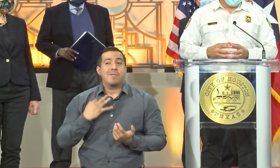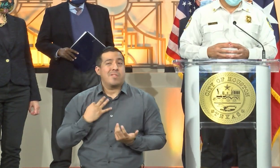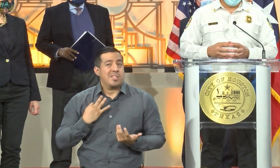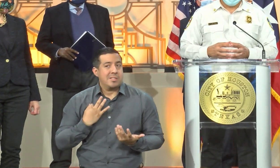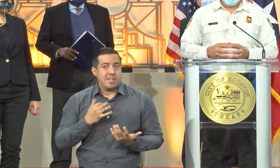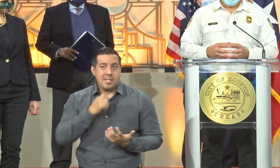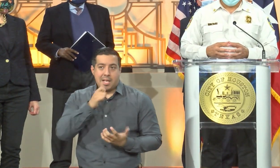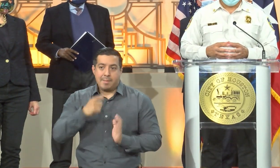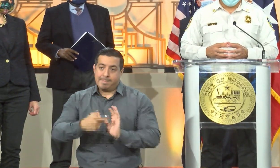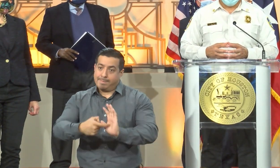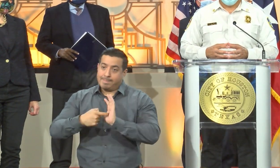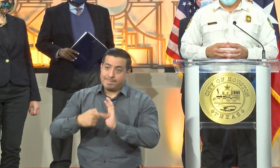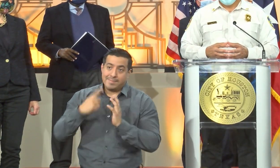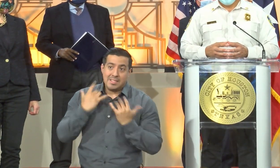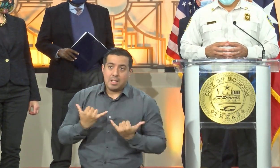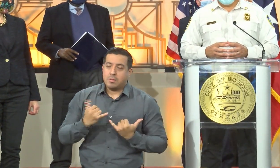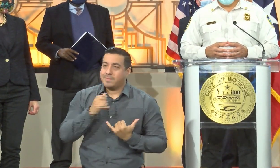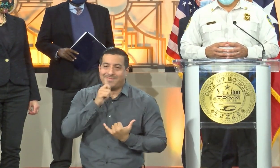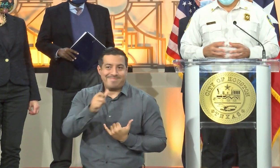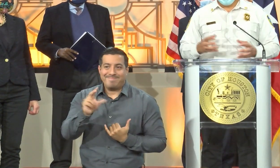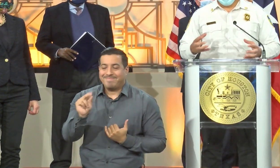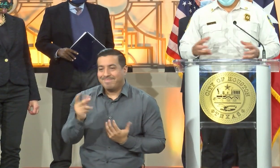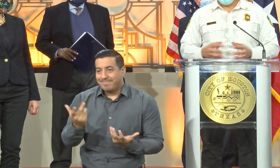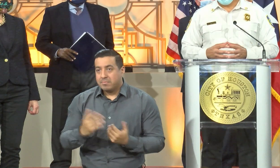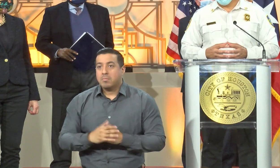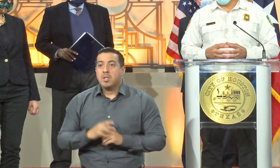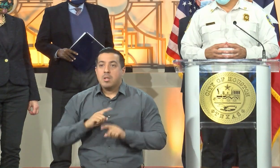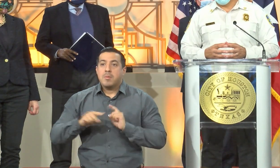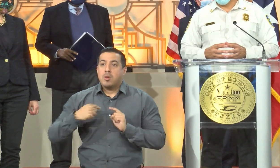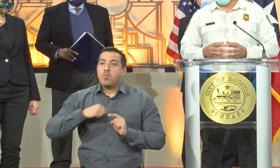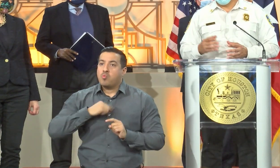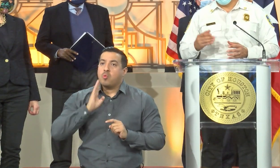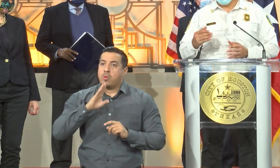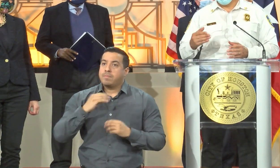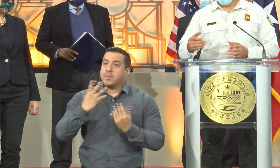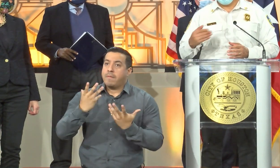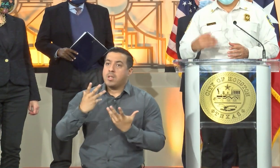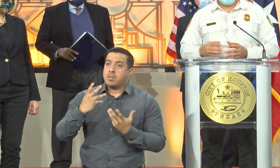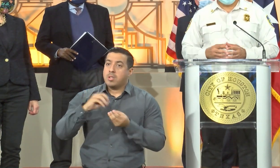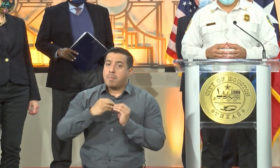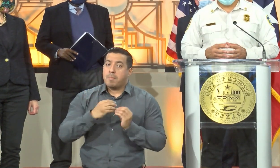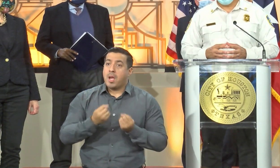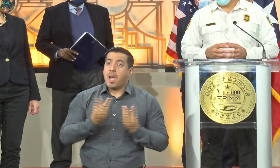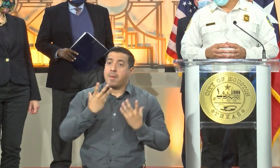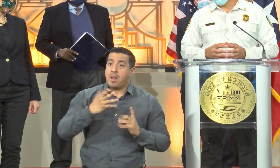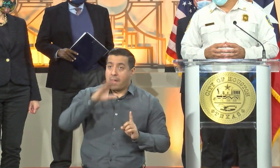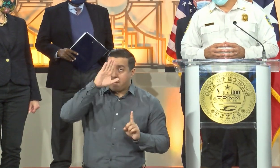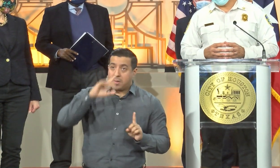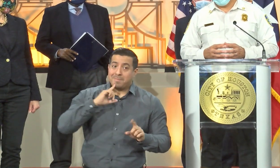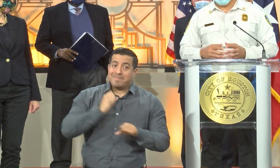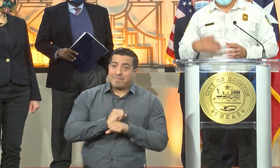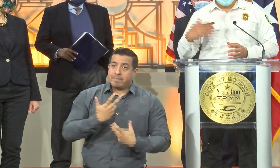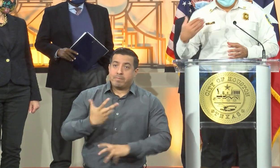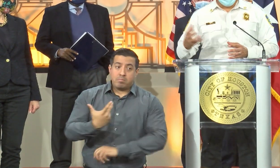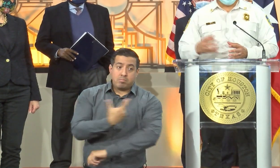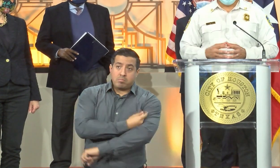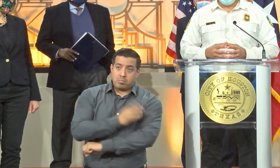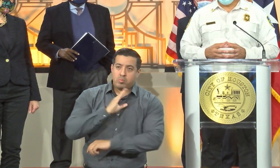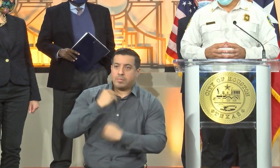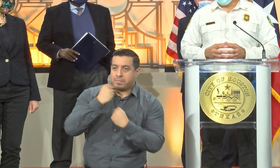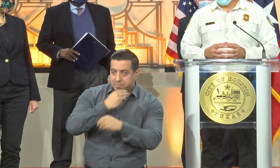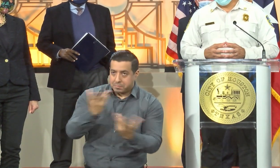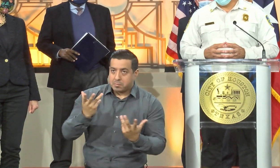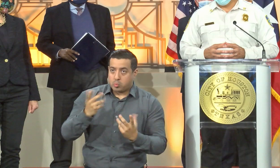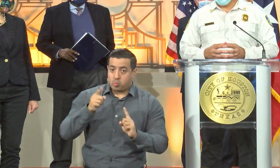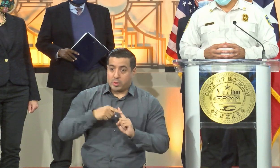not mandatory at this time, and we'll have the numbers of firefighters that did receive that vaccine once